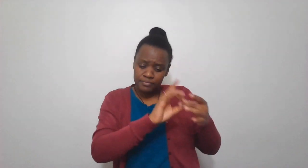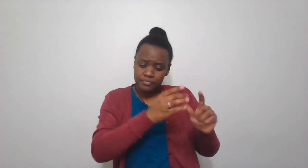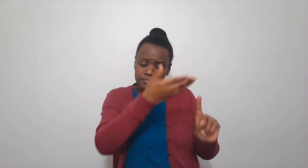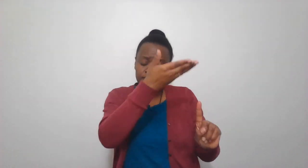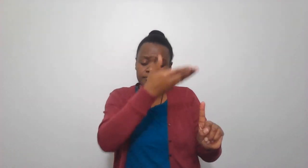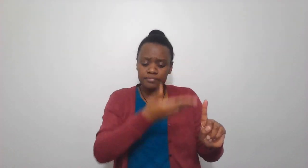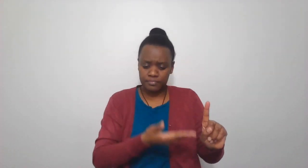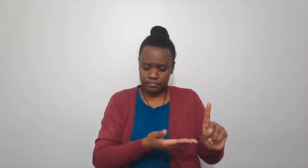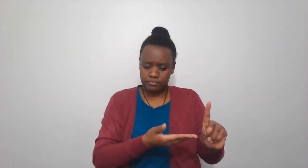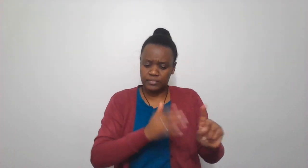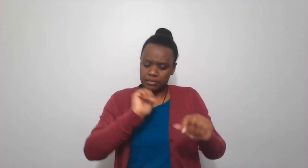stands firm.